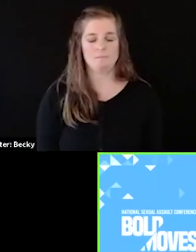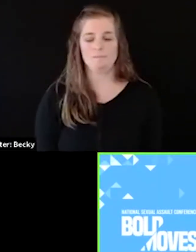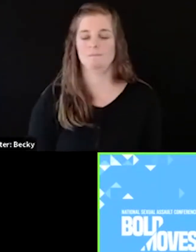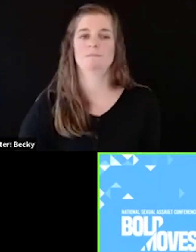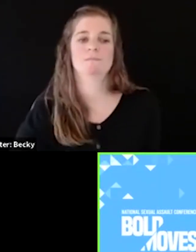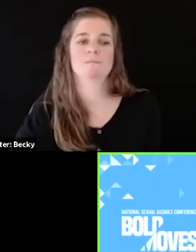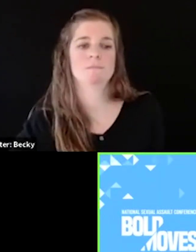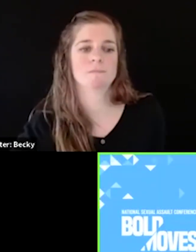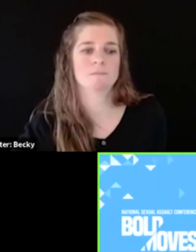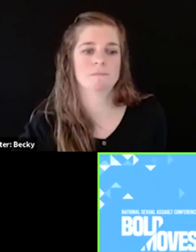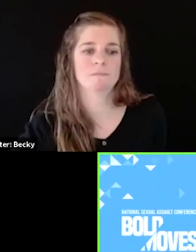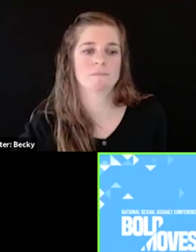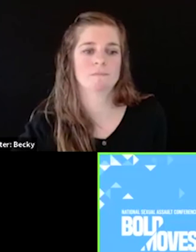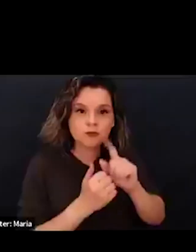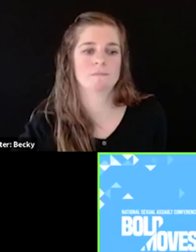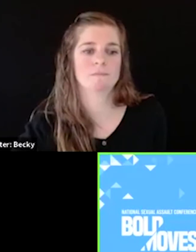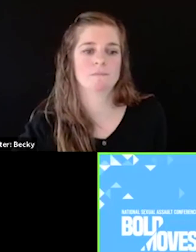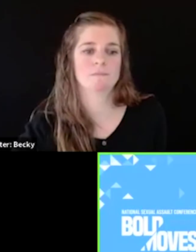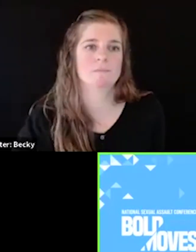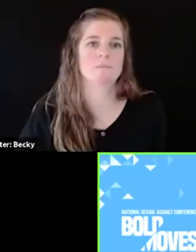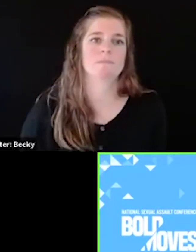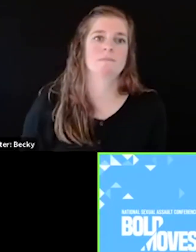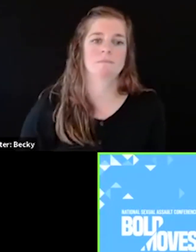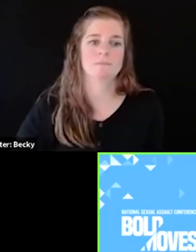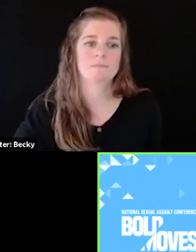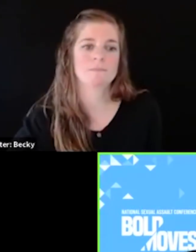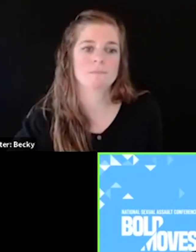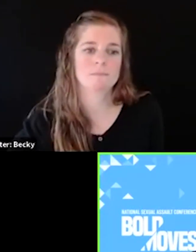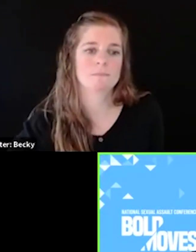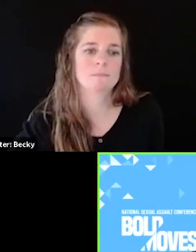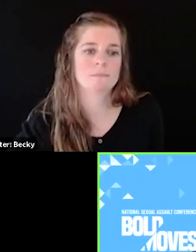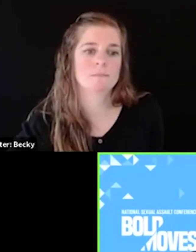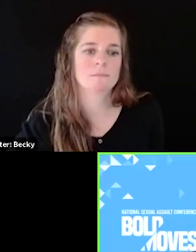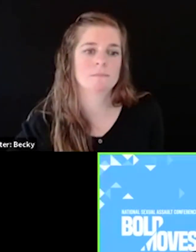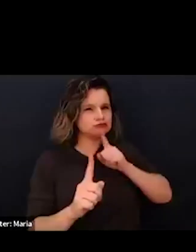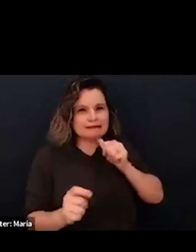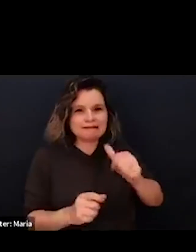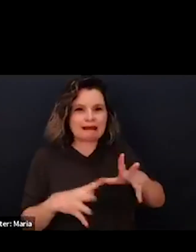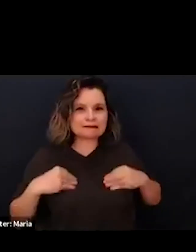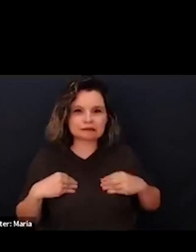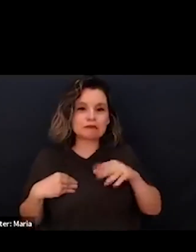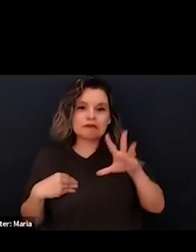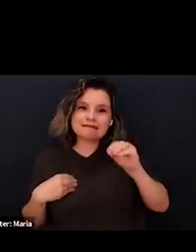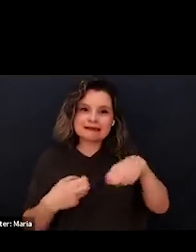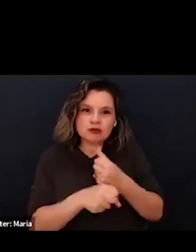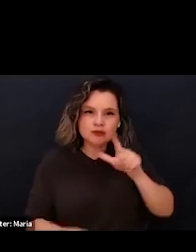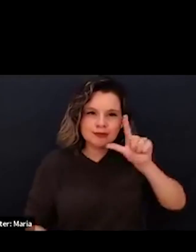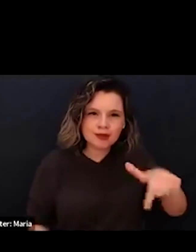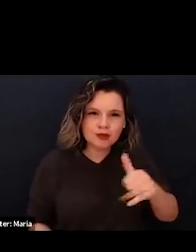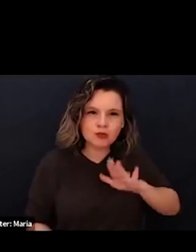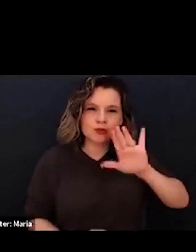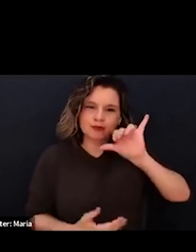men who were their allies and comrades in the larger struggle. This is totally unacceptable 50 years later for there to be